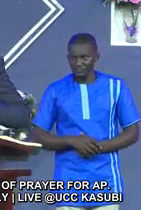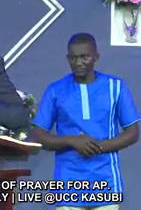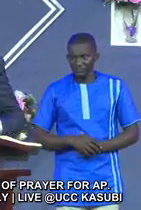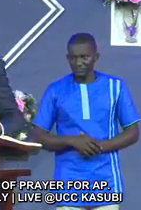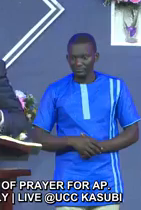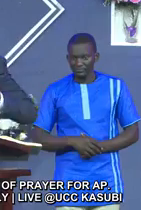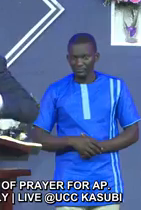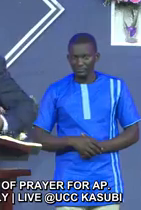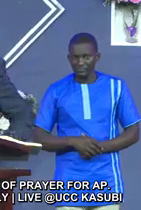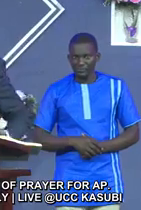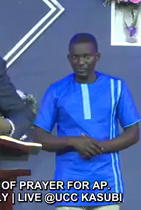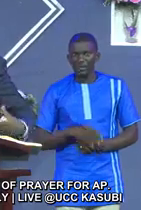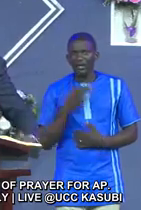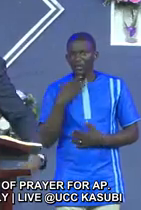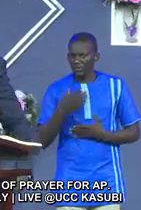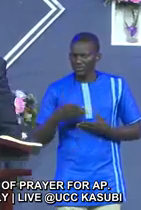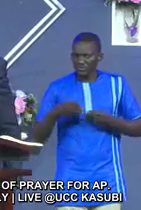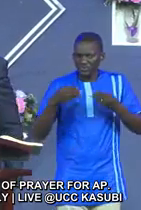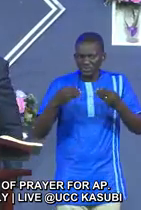Jesus.